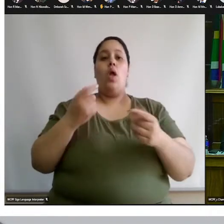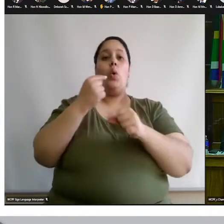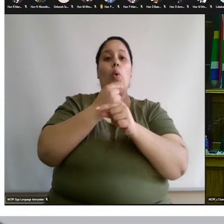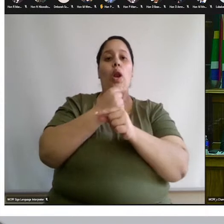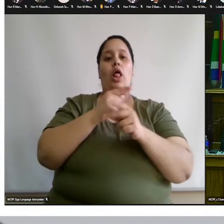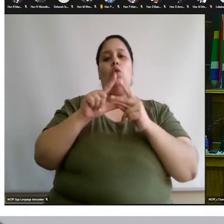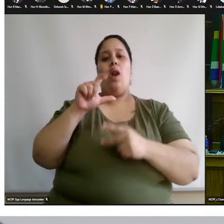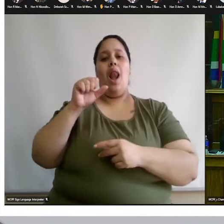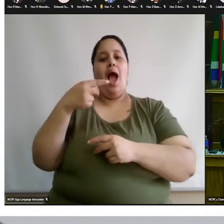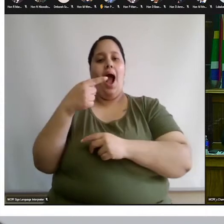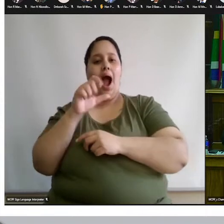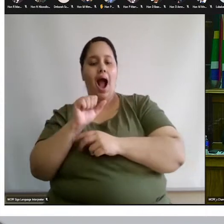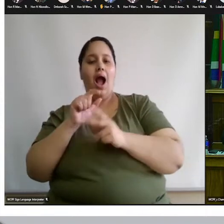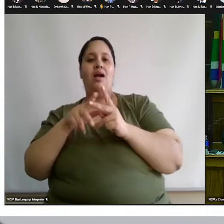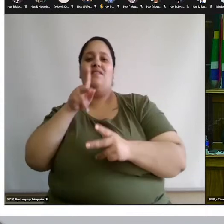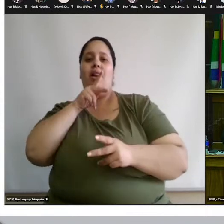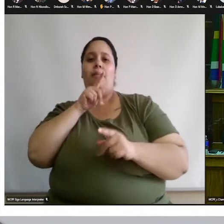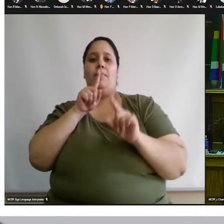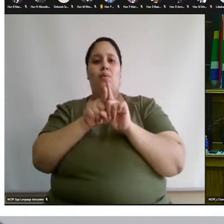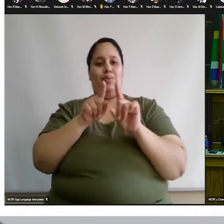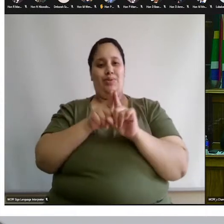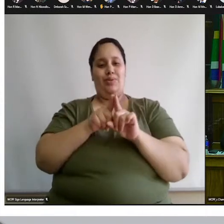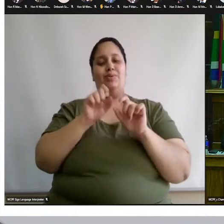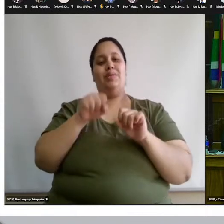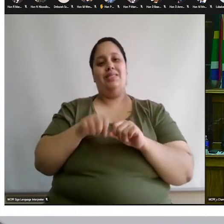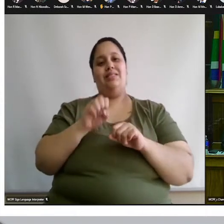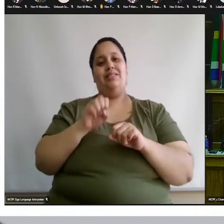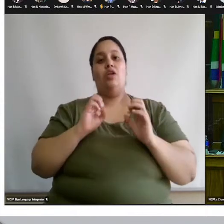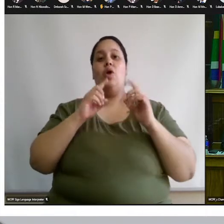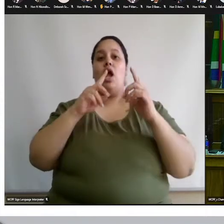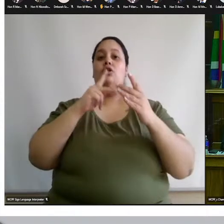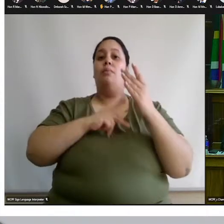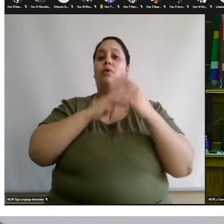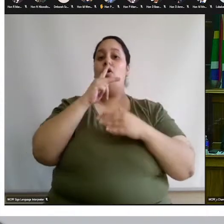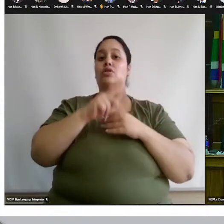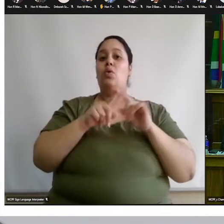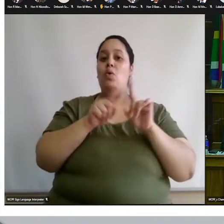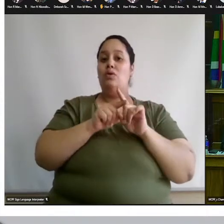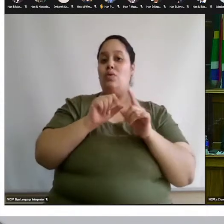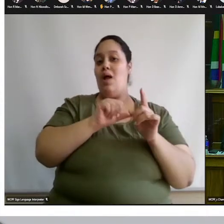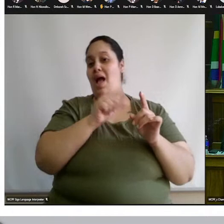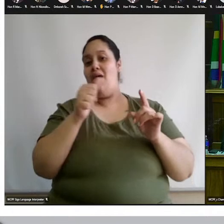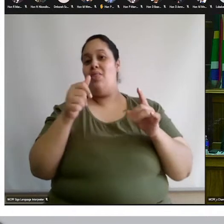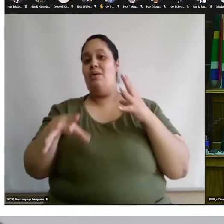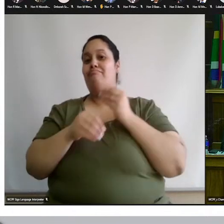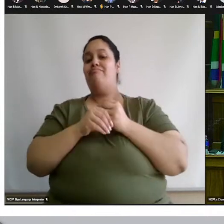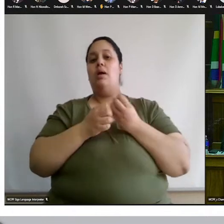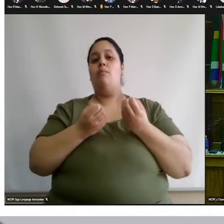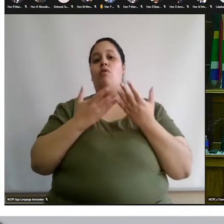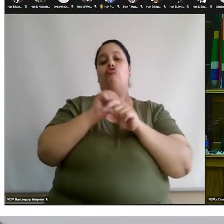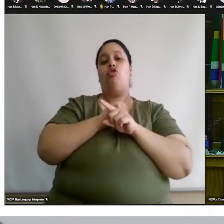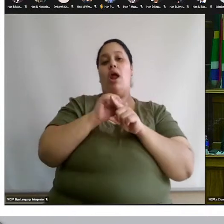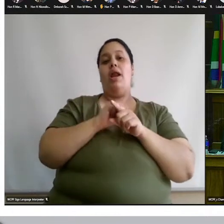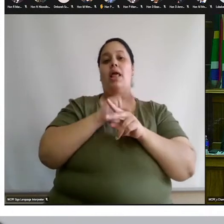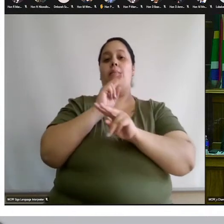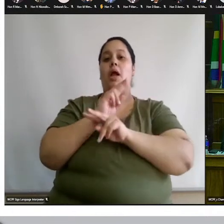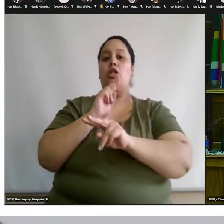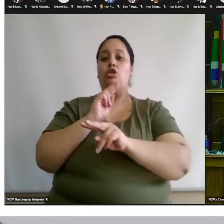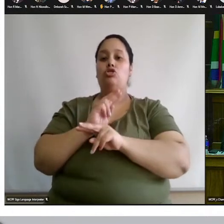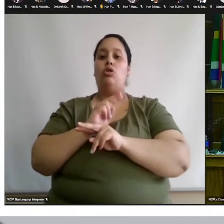Philippi. And of course, the South African Education Project is providing training and mentorship